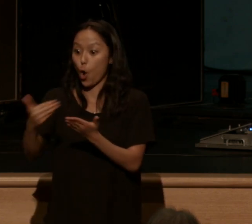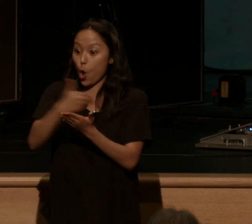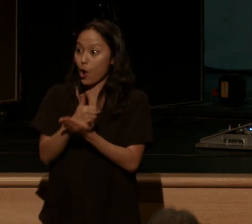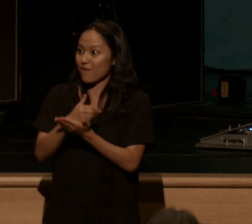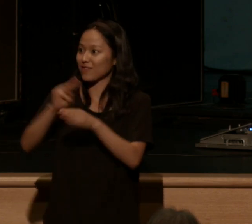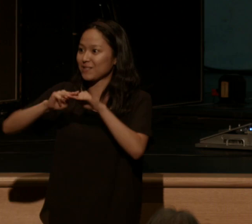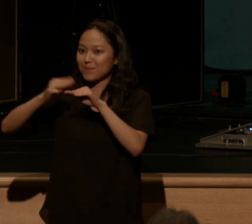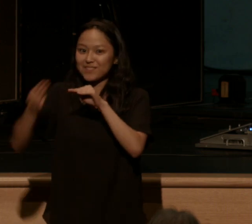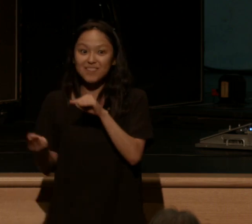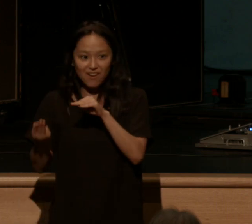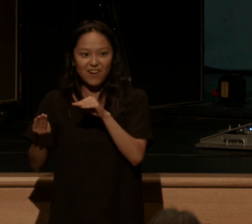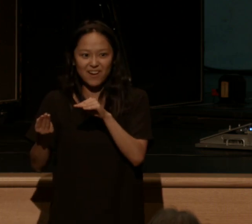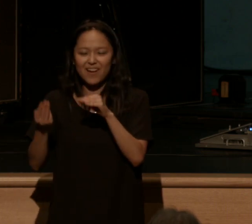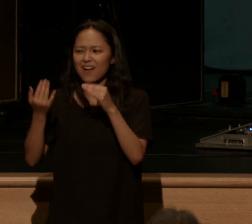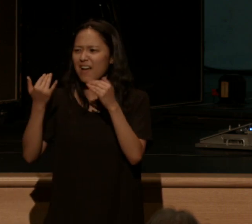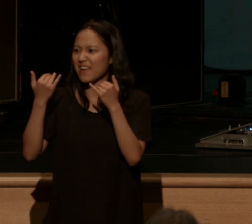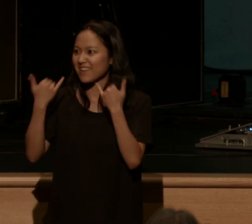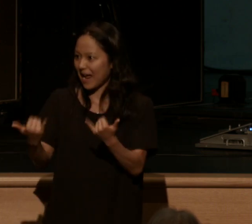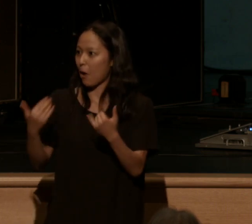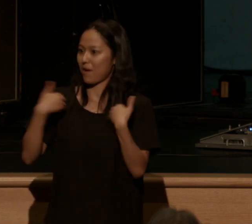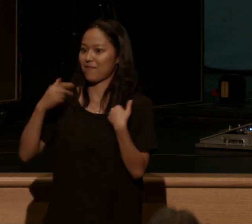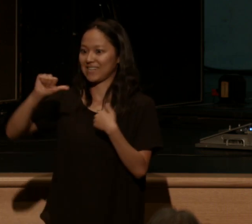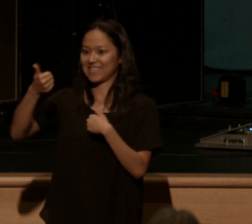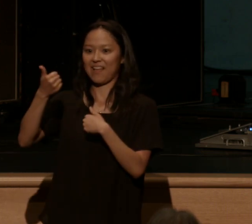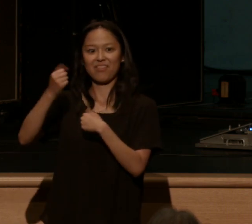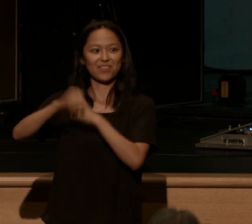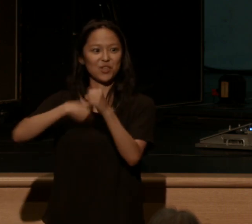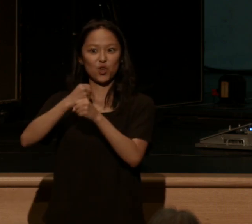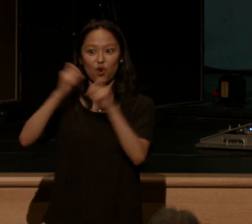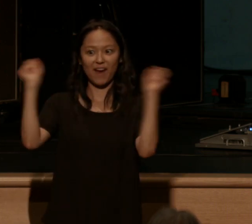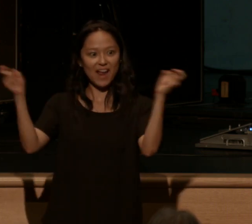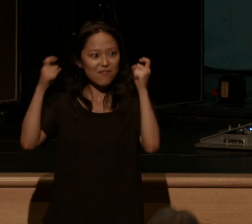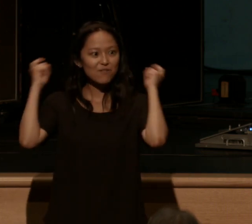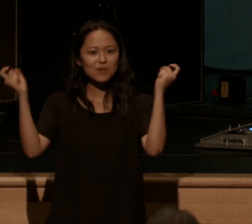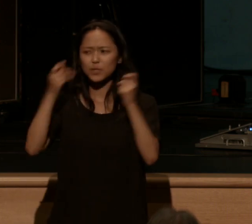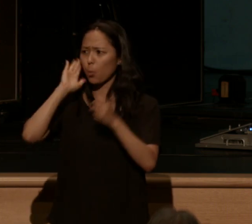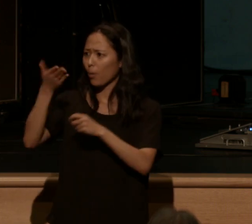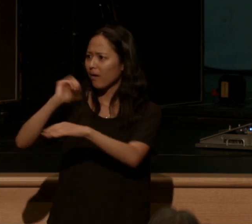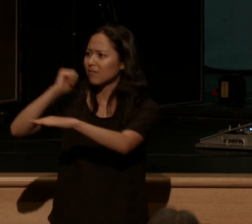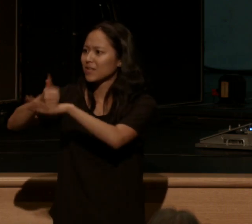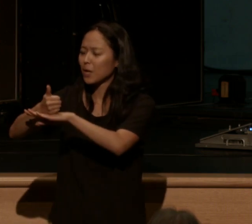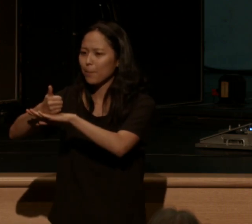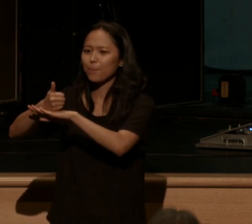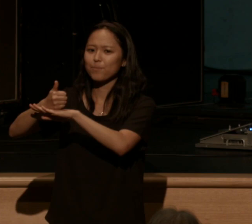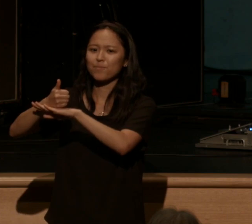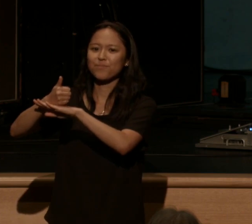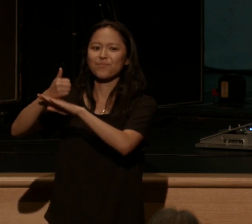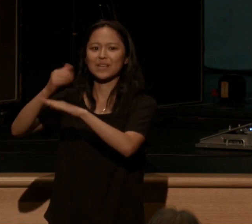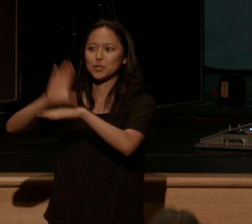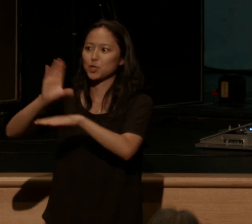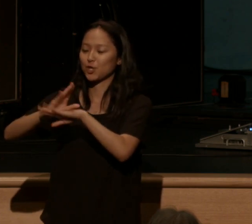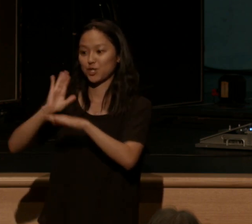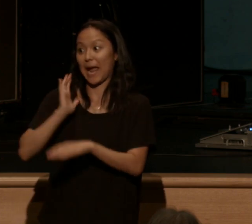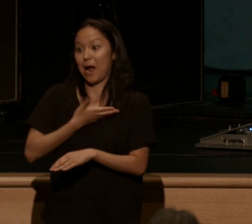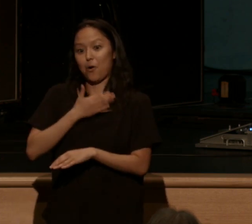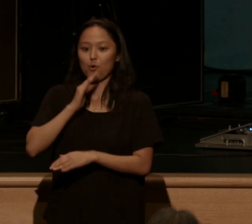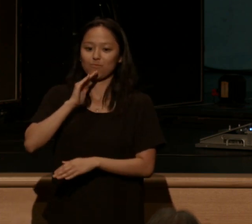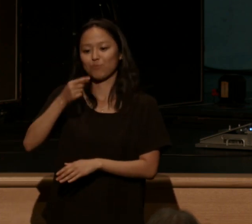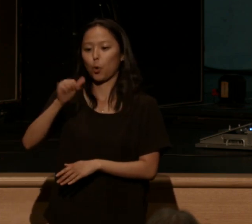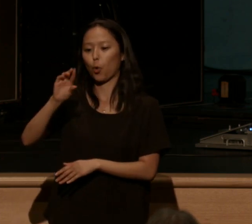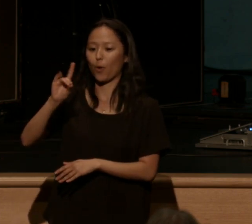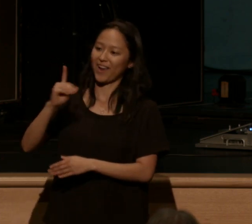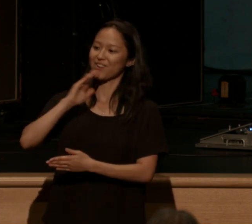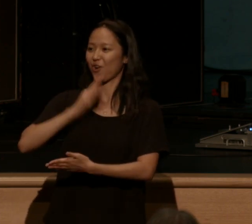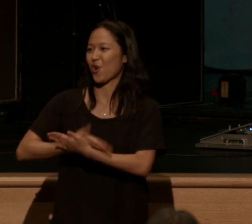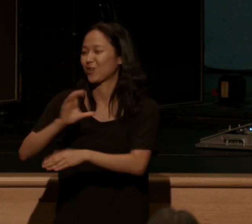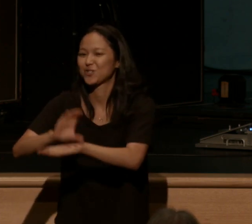Branton, Mississauga now, is about to have their 10th anniversary, and they're about to plant a daughter church, our grand granddaughter, all right?